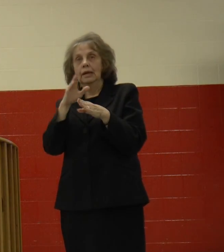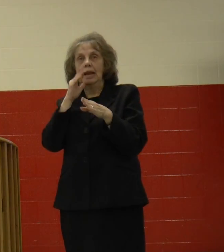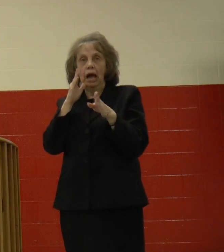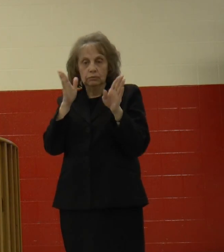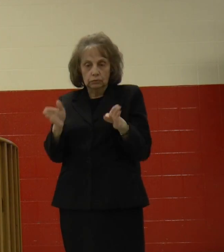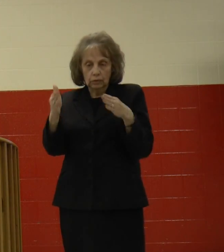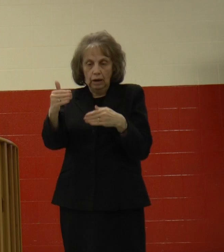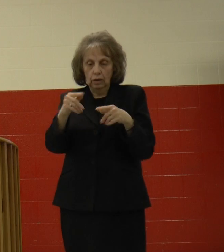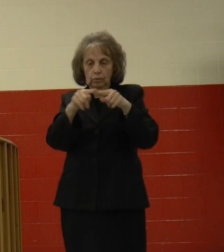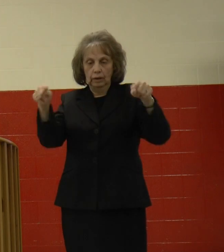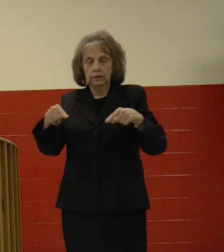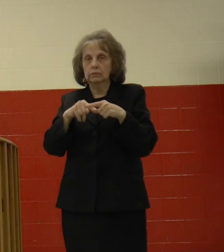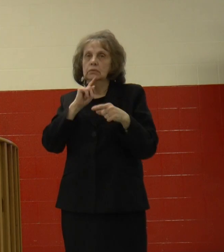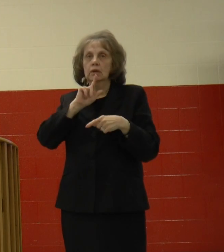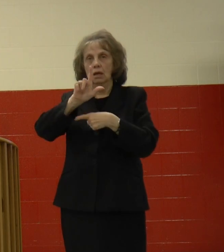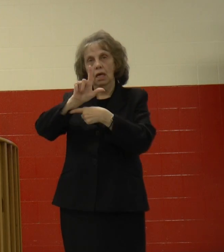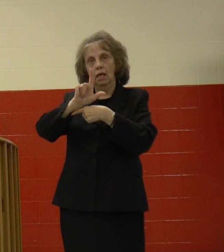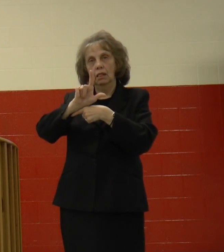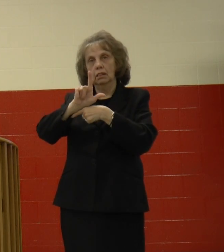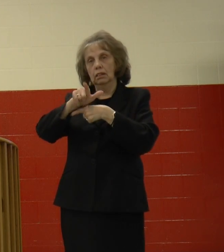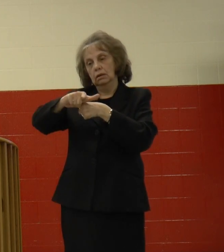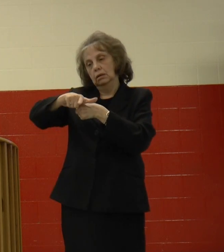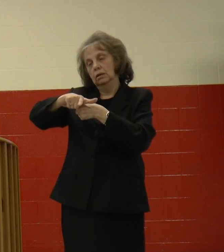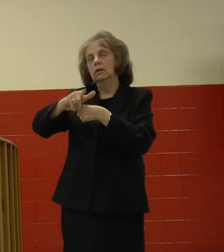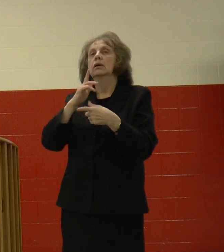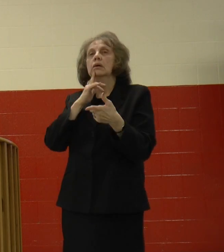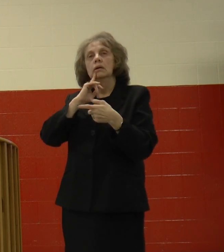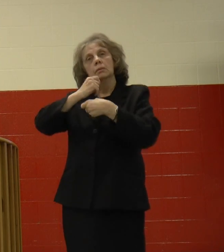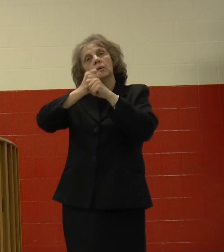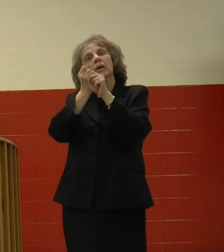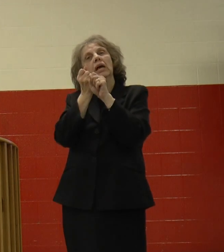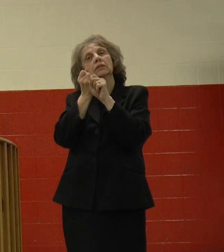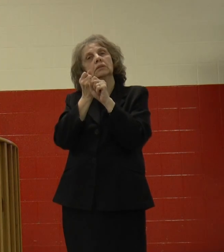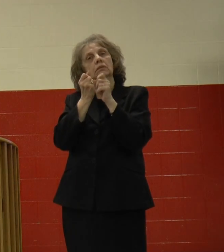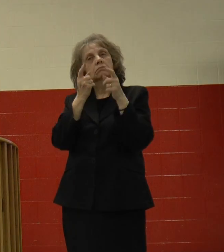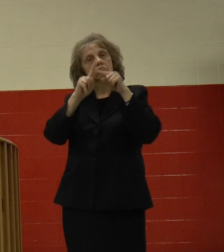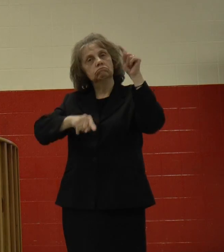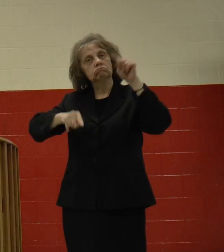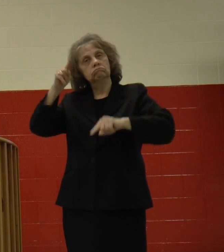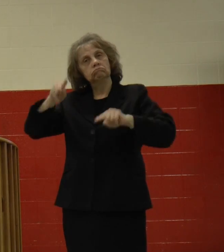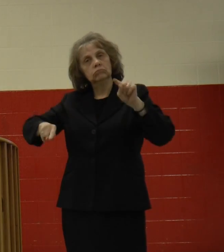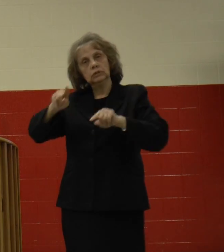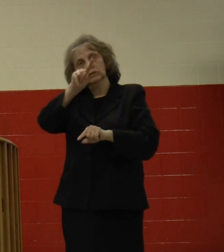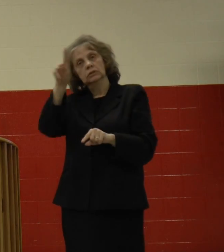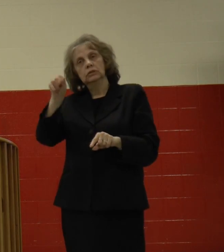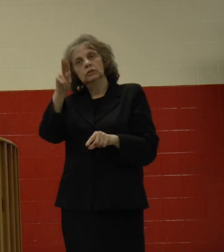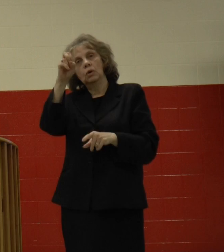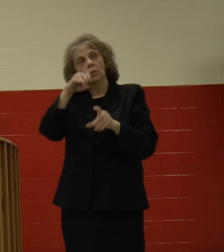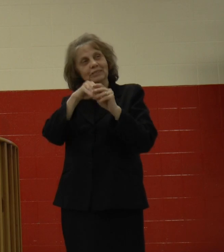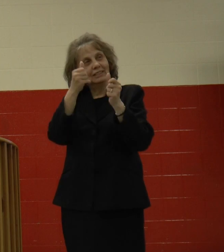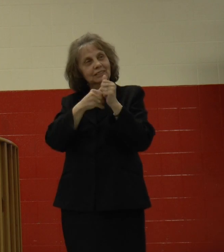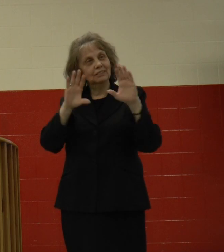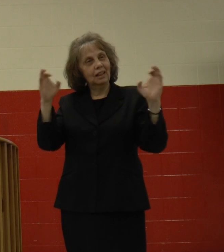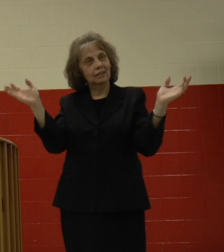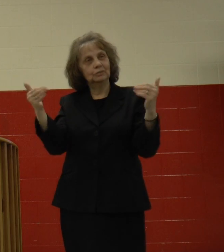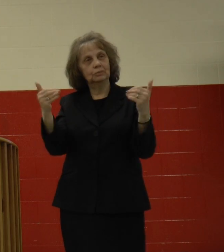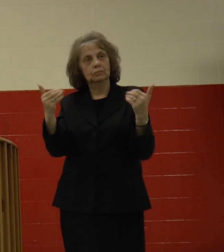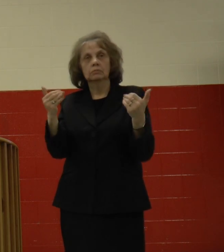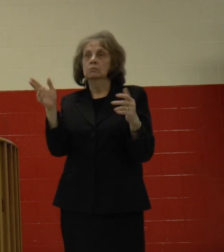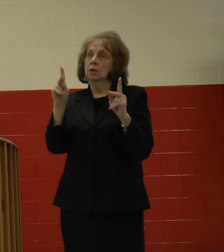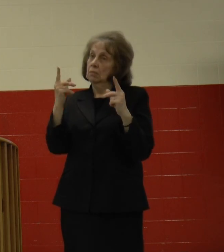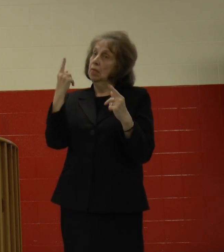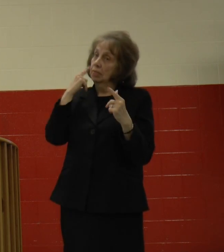rectangles or squares. It's an L-shaped classroom that creates a variety of zones within the classroom. And this is an idea that a lot of people think